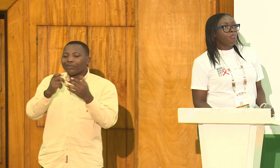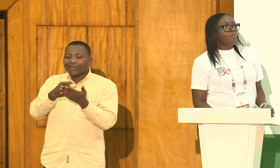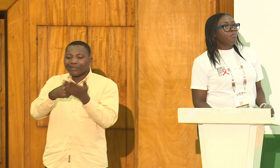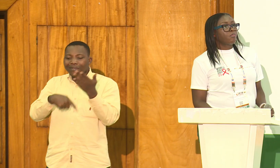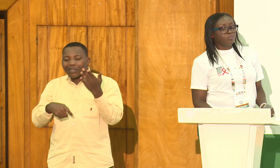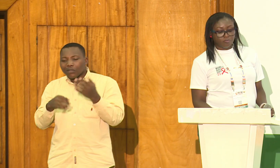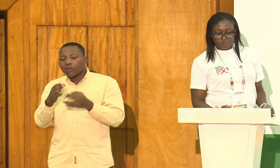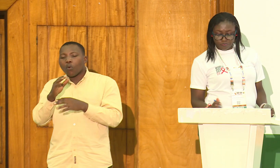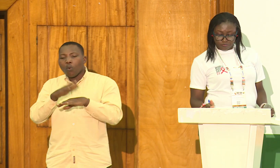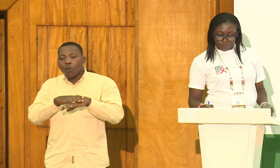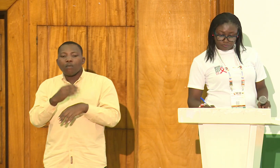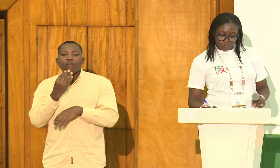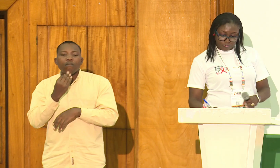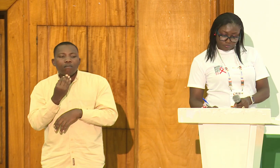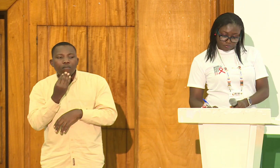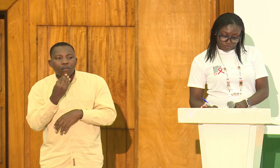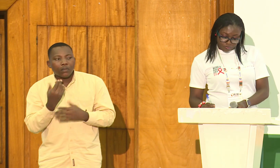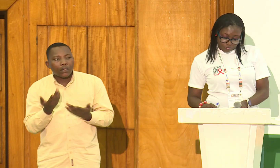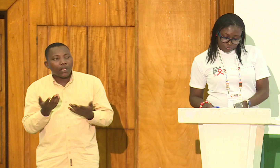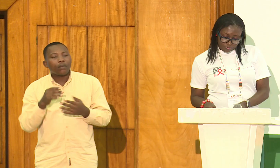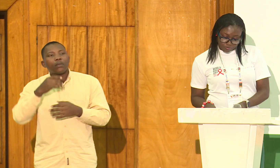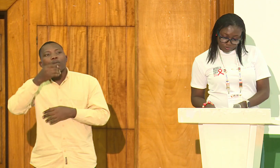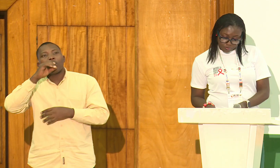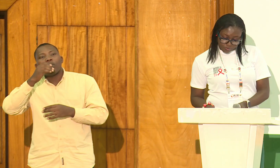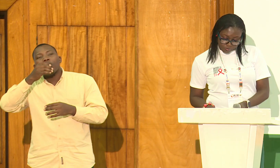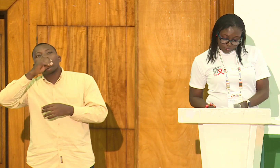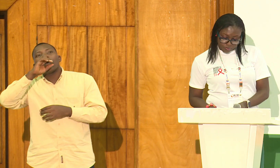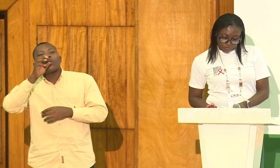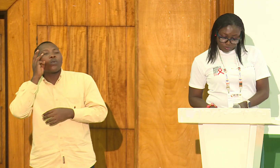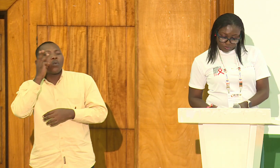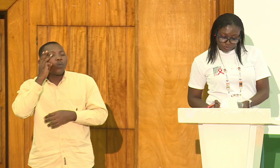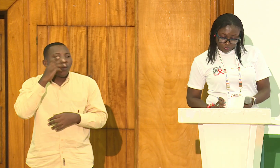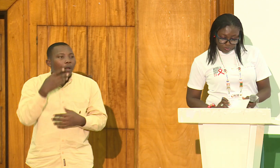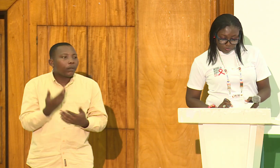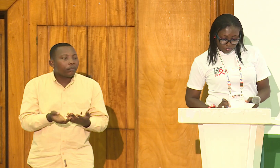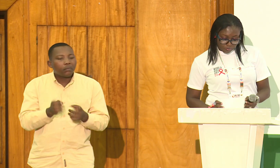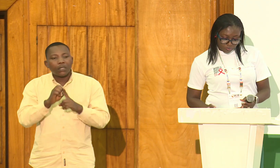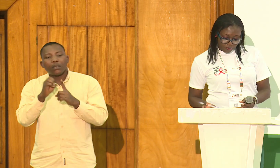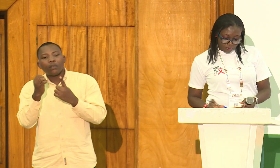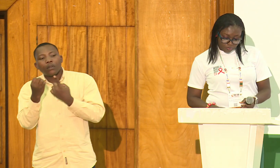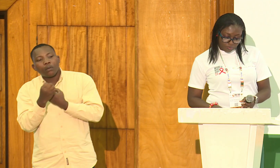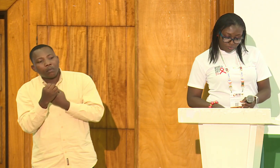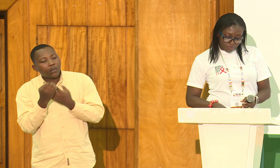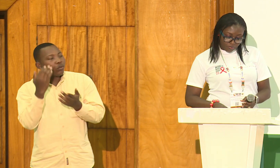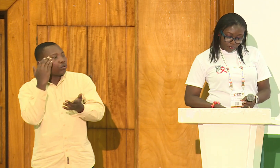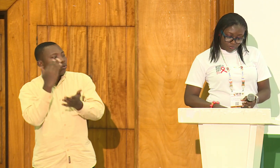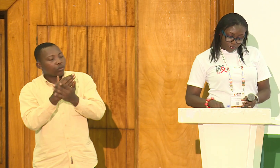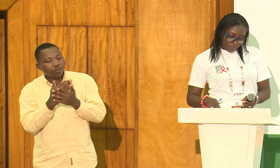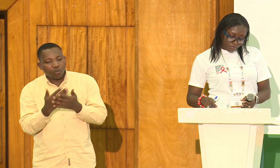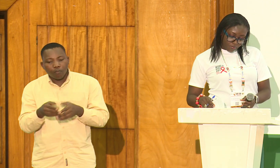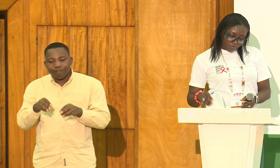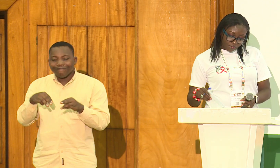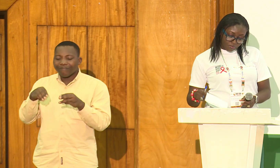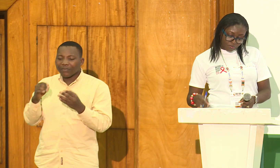sweetened beverages, the early food environment, stopping marketing towards